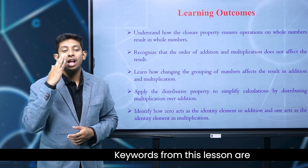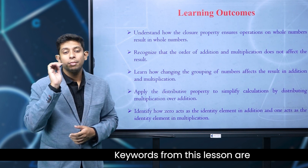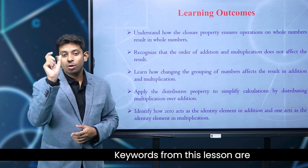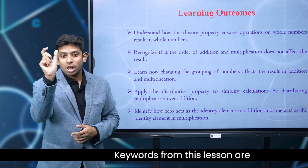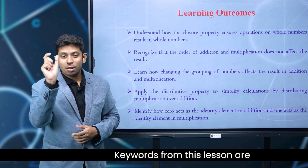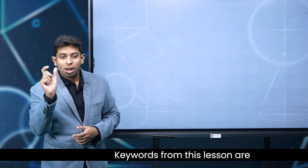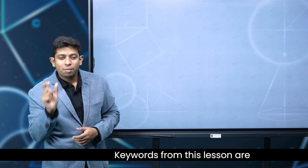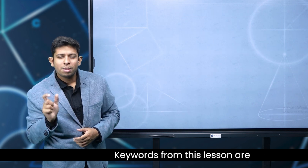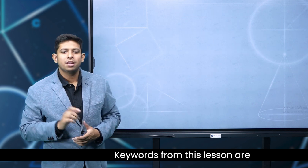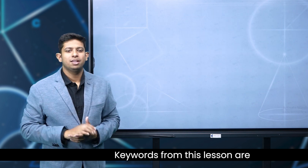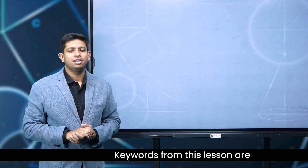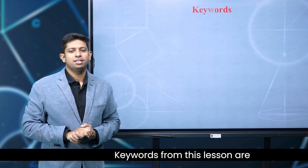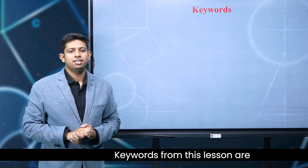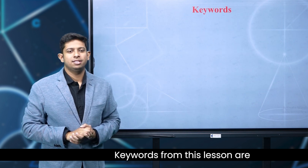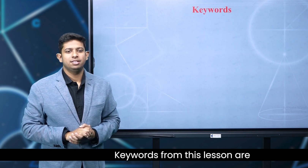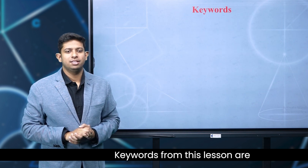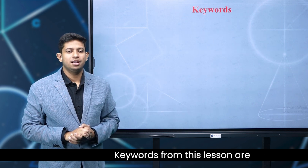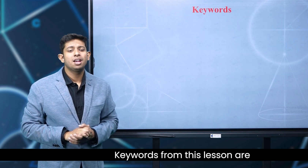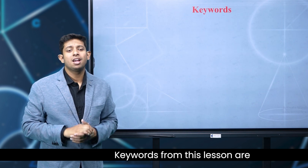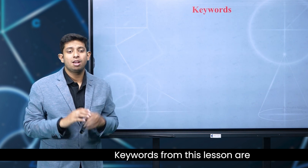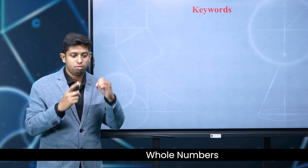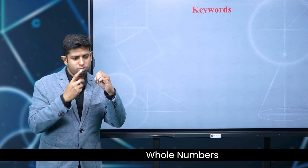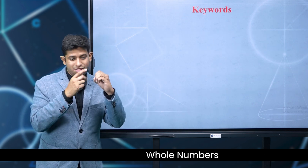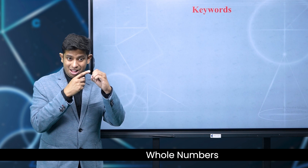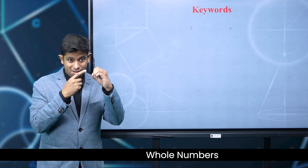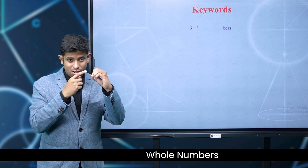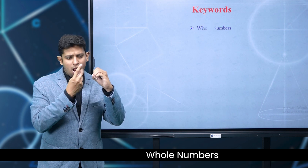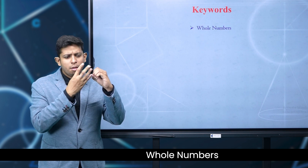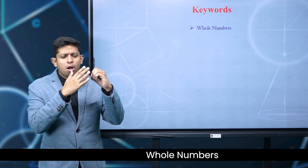Keywords from this lesson are whole numbers,